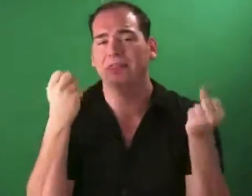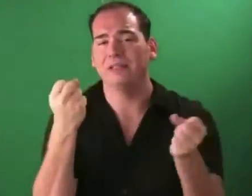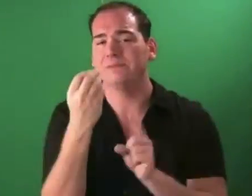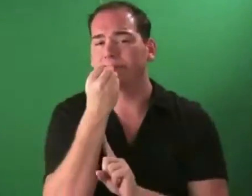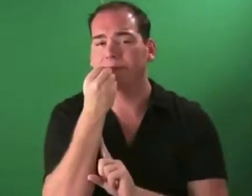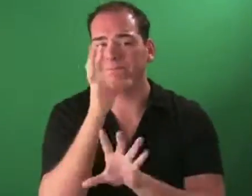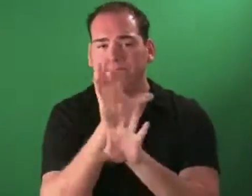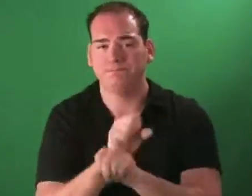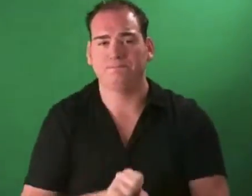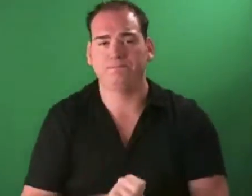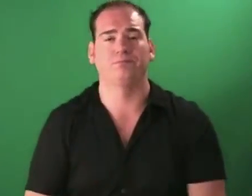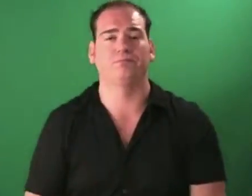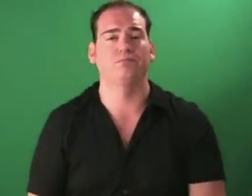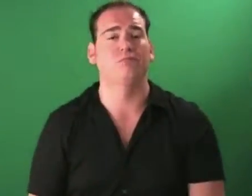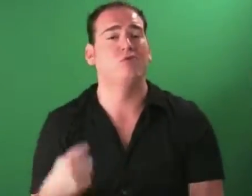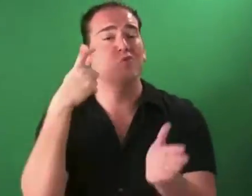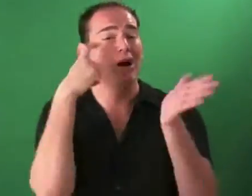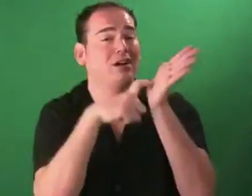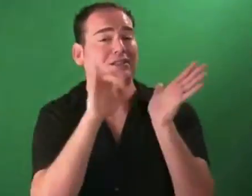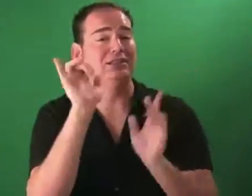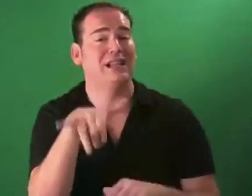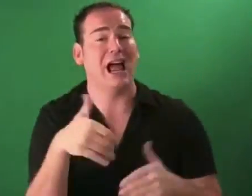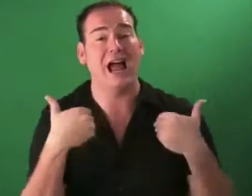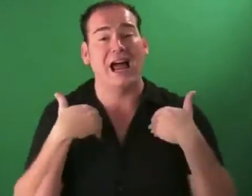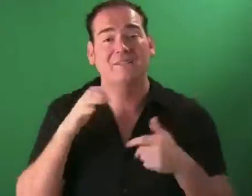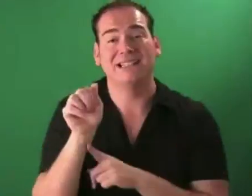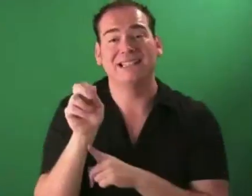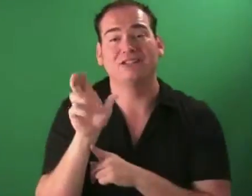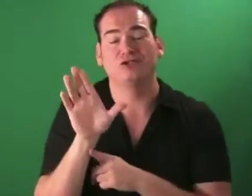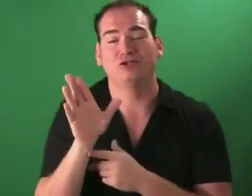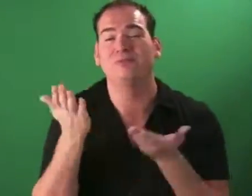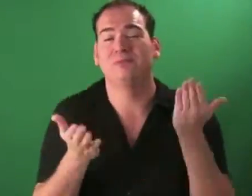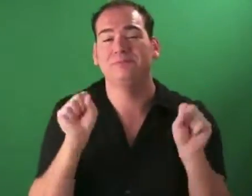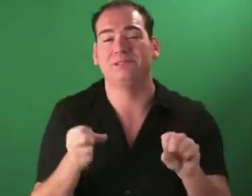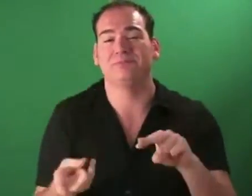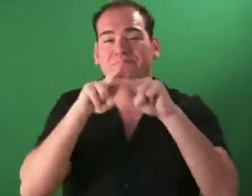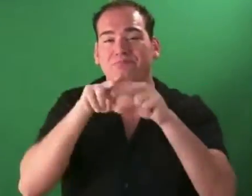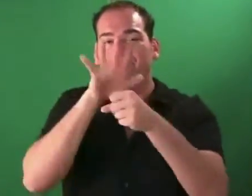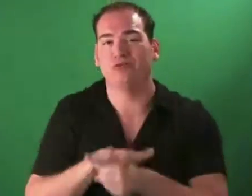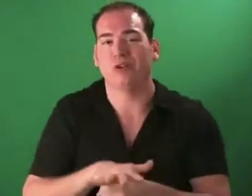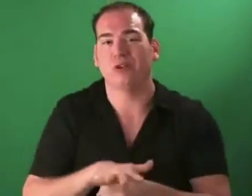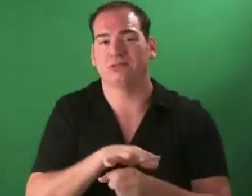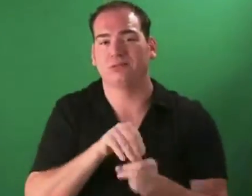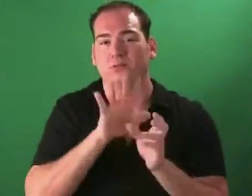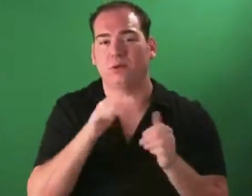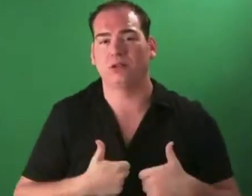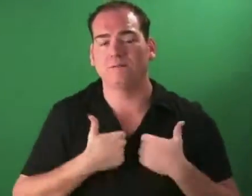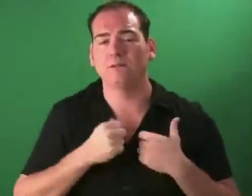And many different treatments might be offered by your doctor. But one of the best things you can do is create healthy eating